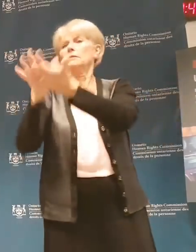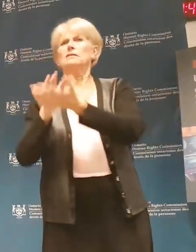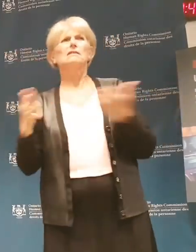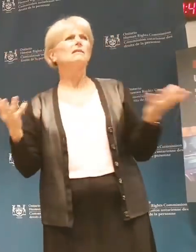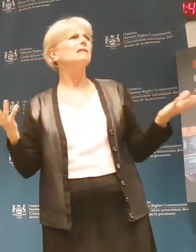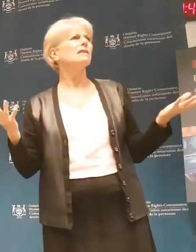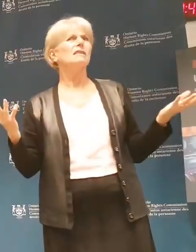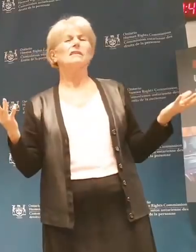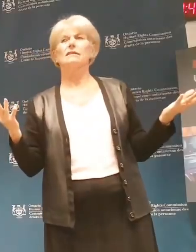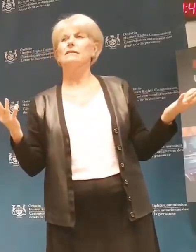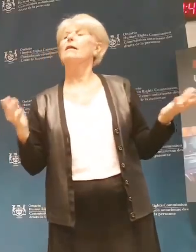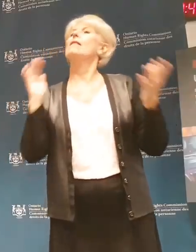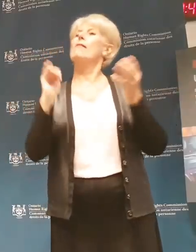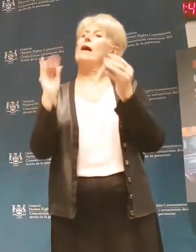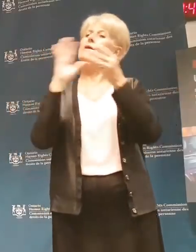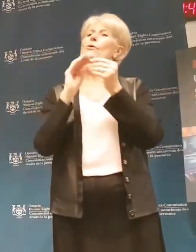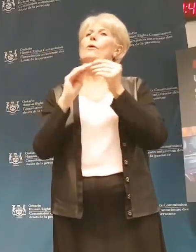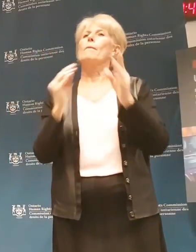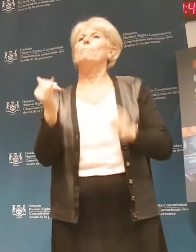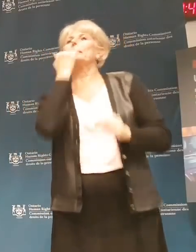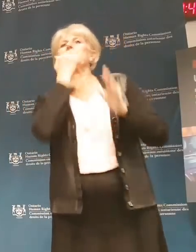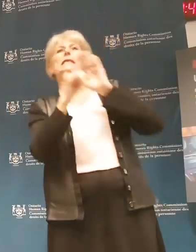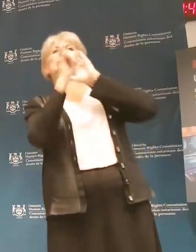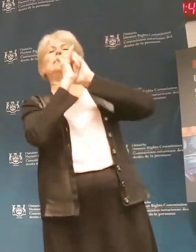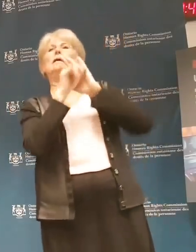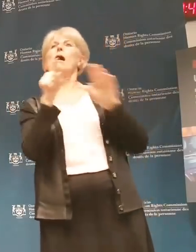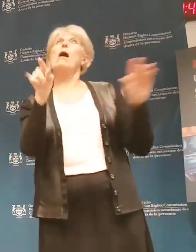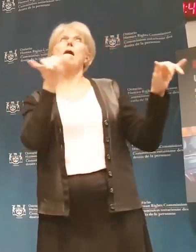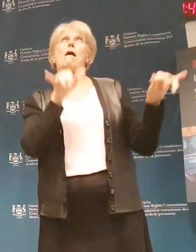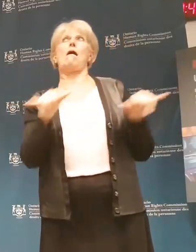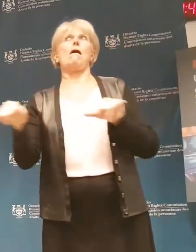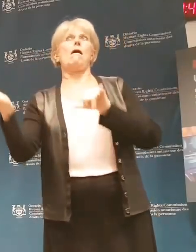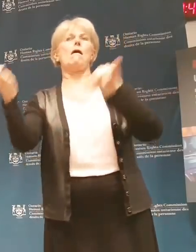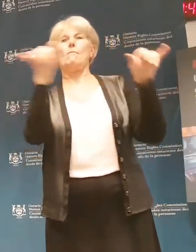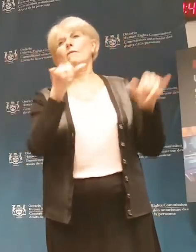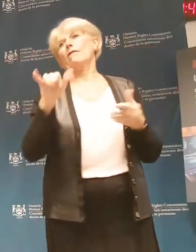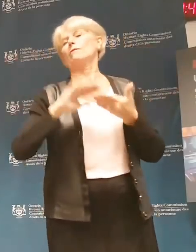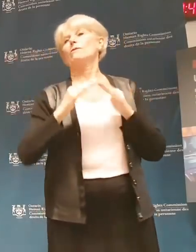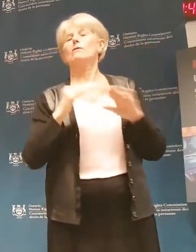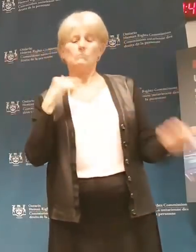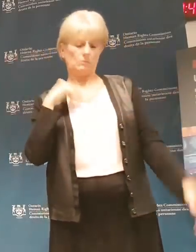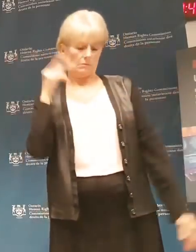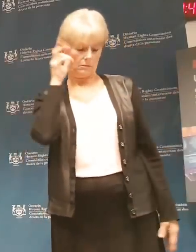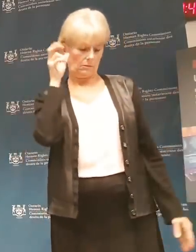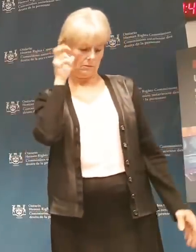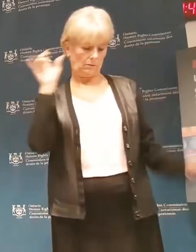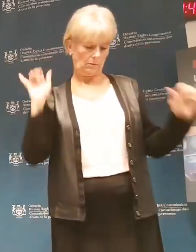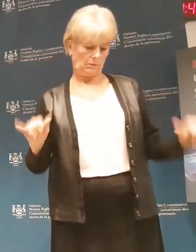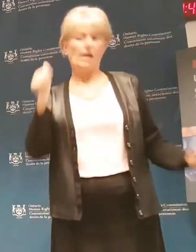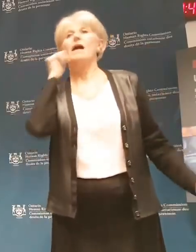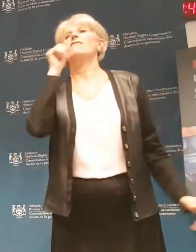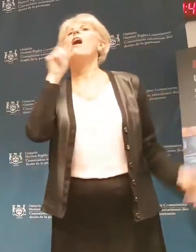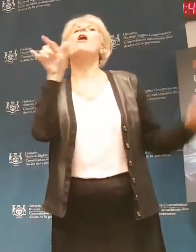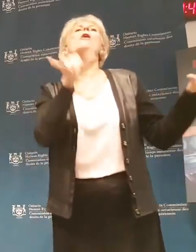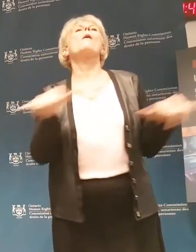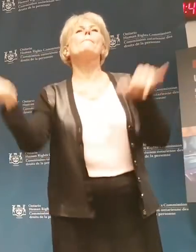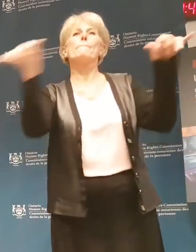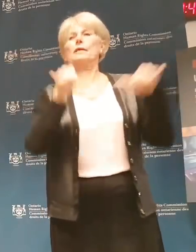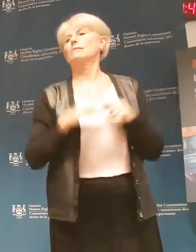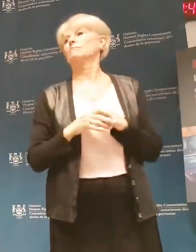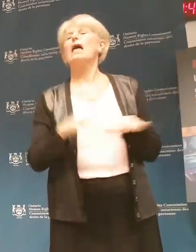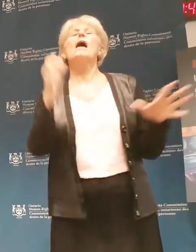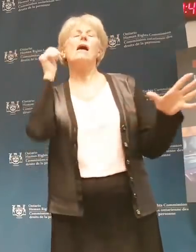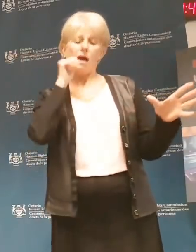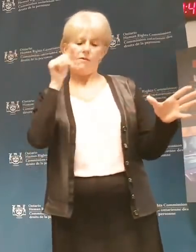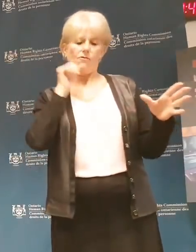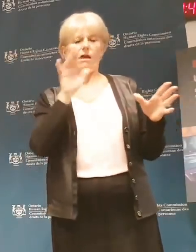quote. These stories of mistaken identity are common in the community. I hear these stories every day. These are commonplace. They are the